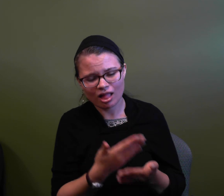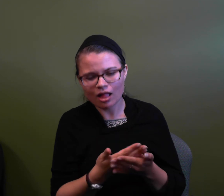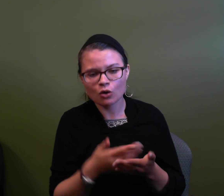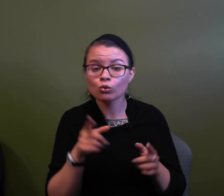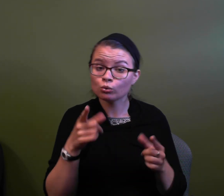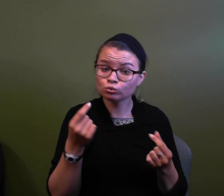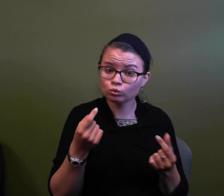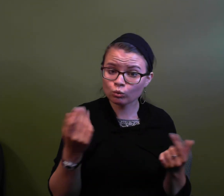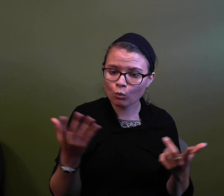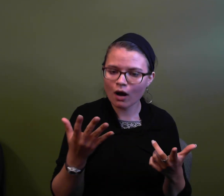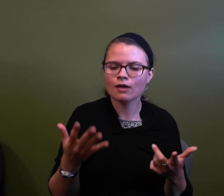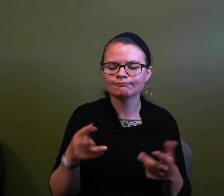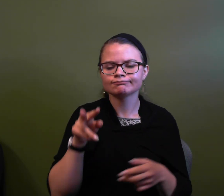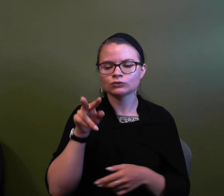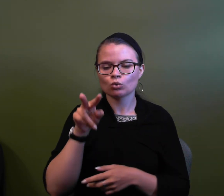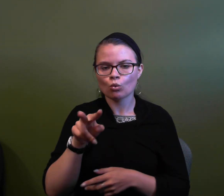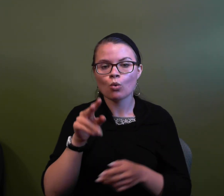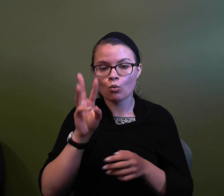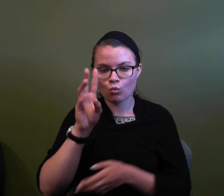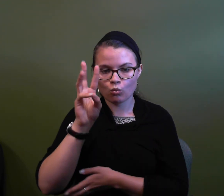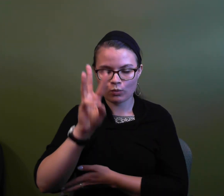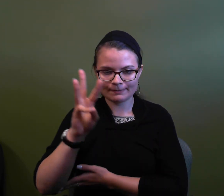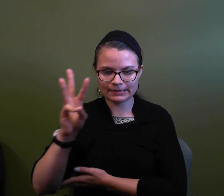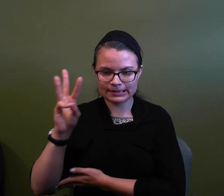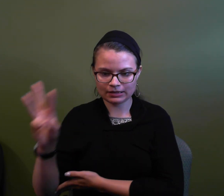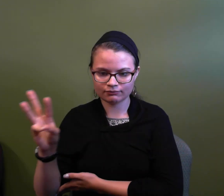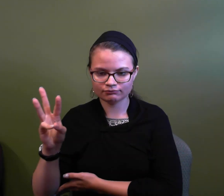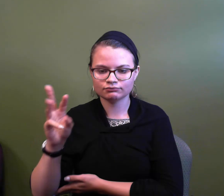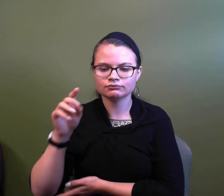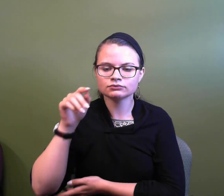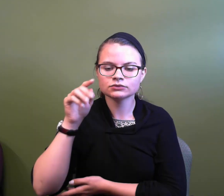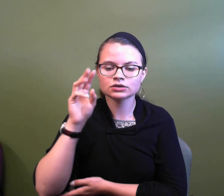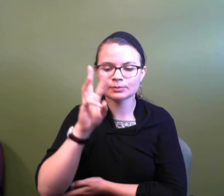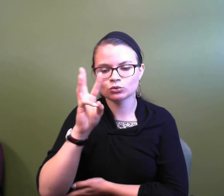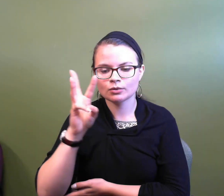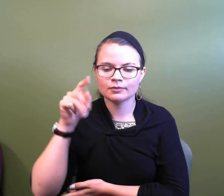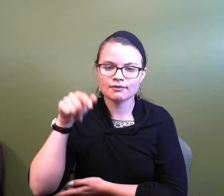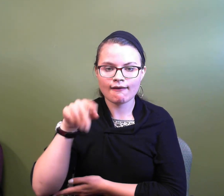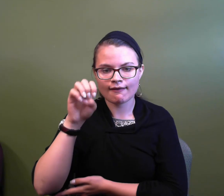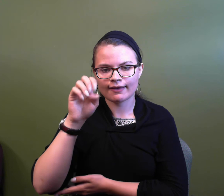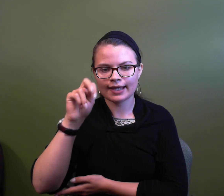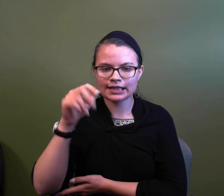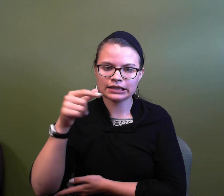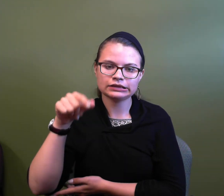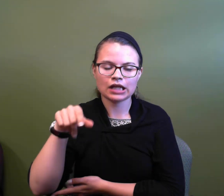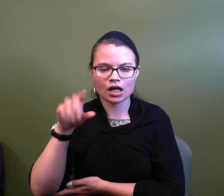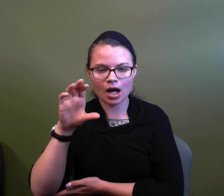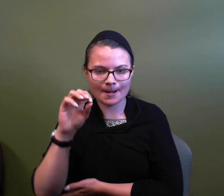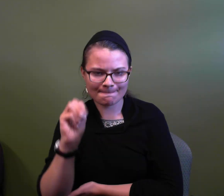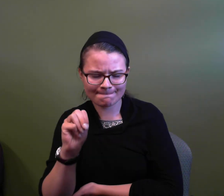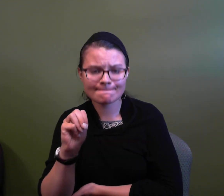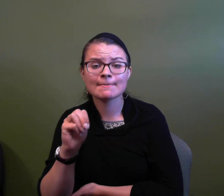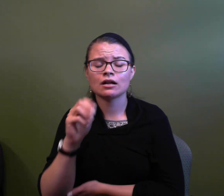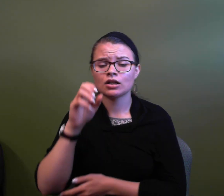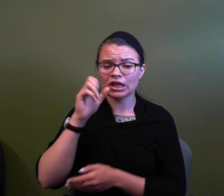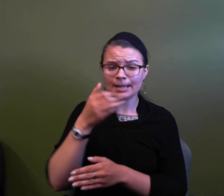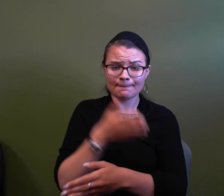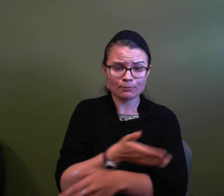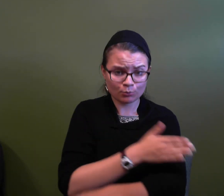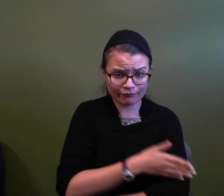www.ingvid.com. There you can find a lot of other resources, including improving your vocabulary. We even have a video on how to